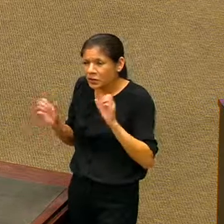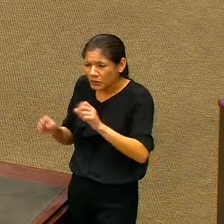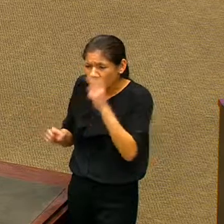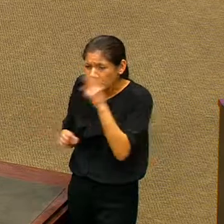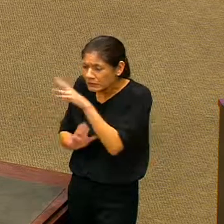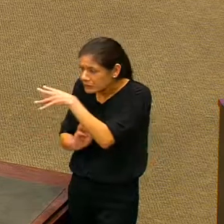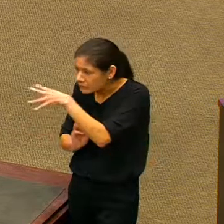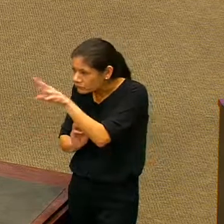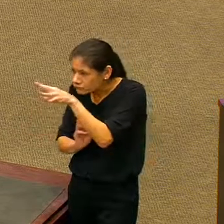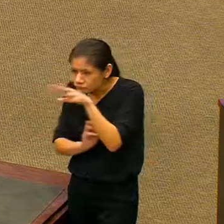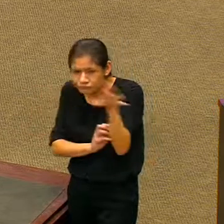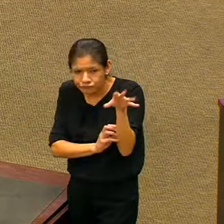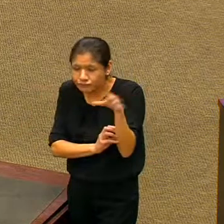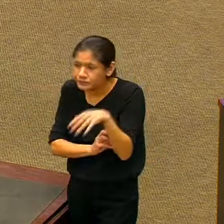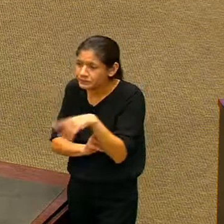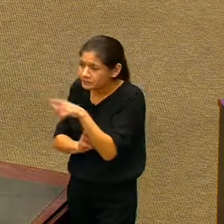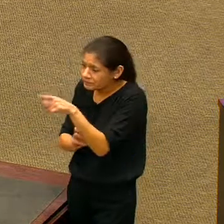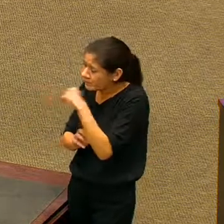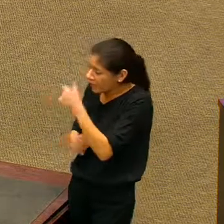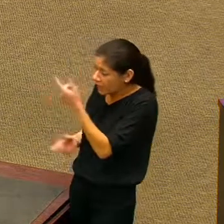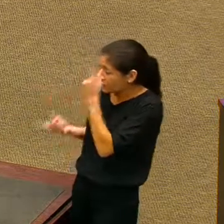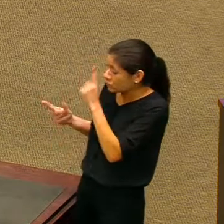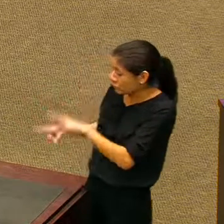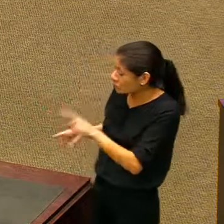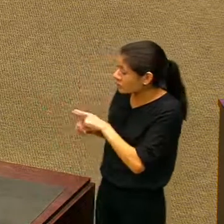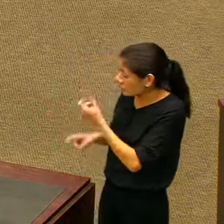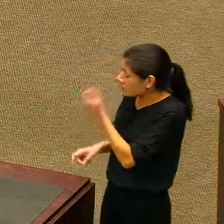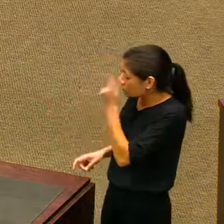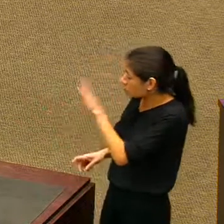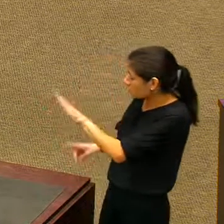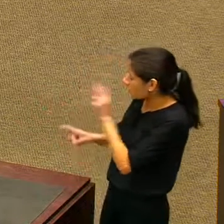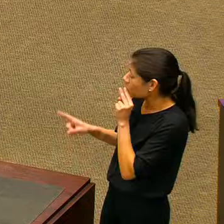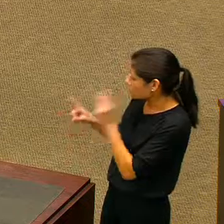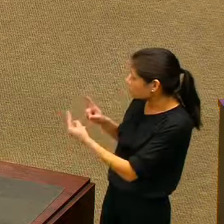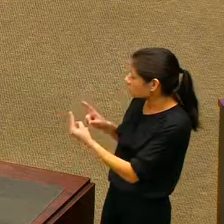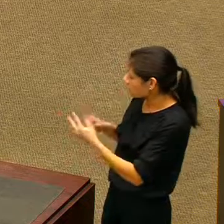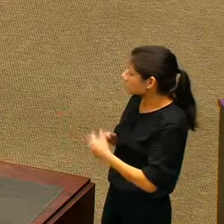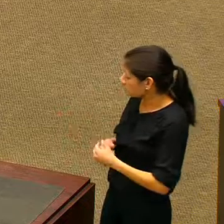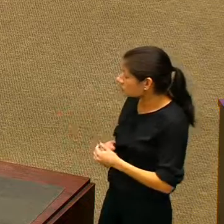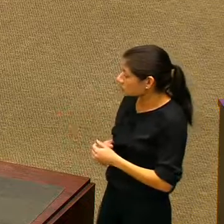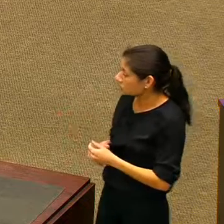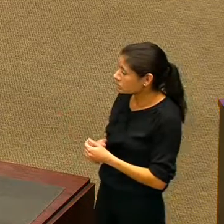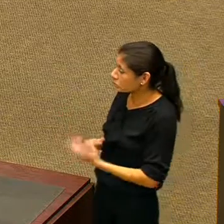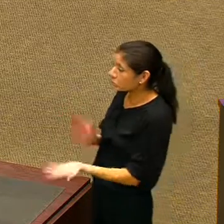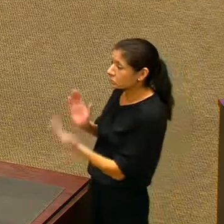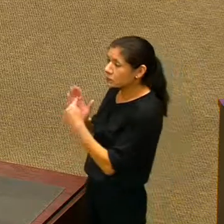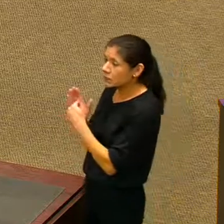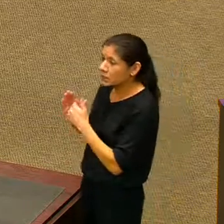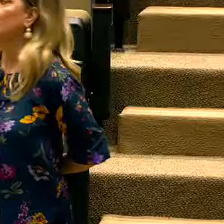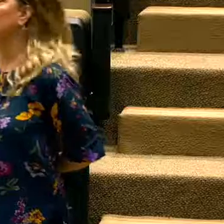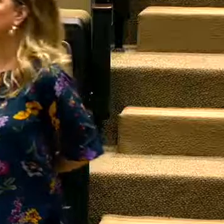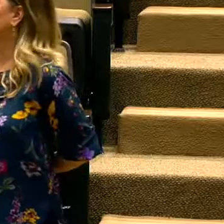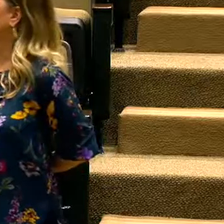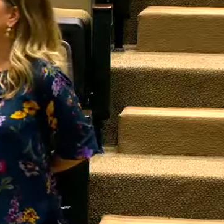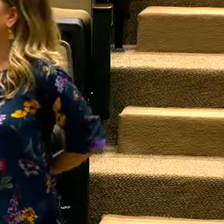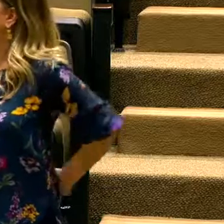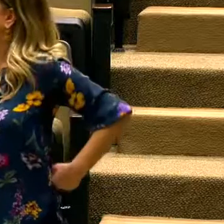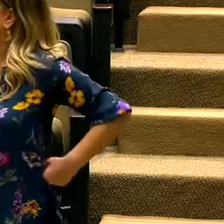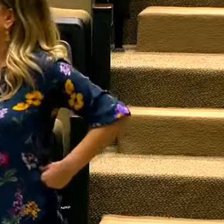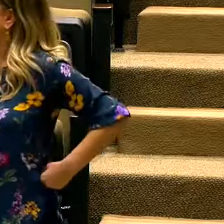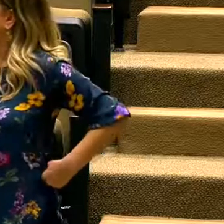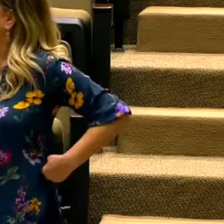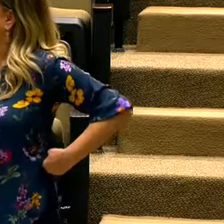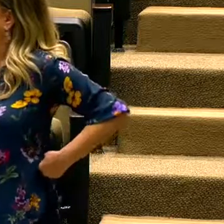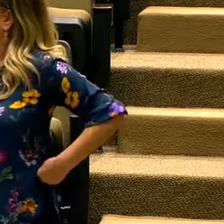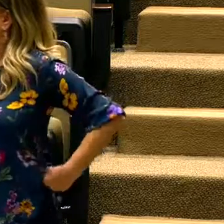them. I disagree, but I understand. Sure. Again, we're all about accessibility here. Absolutely. And